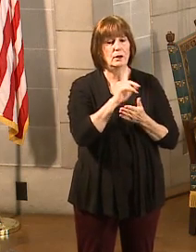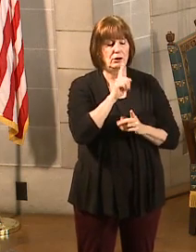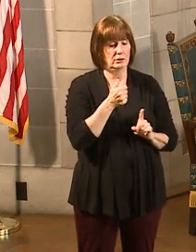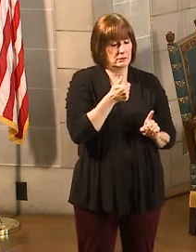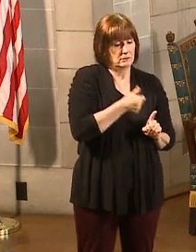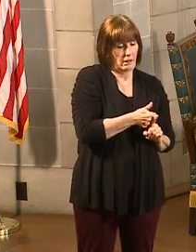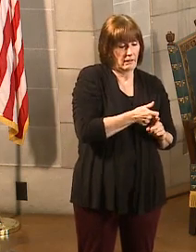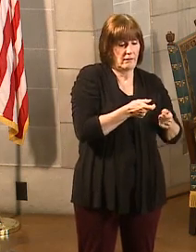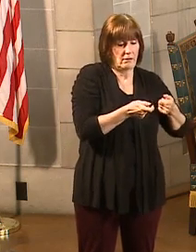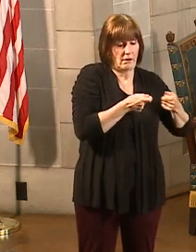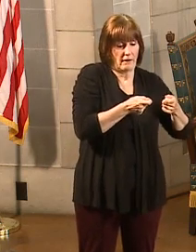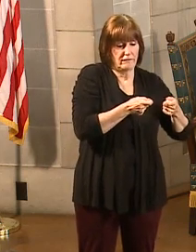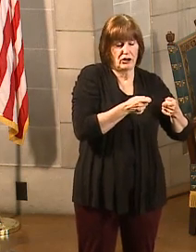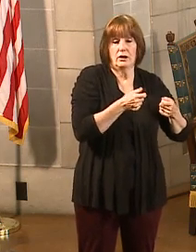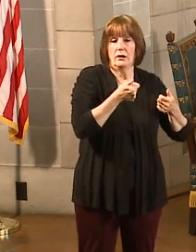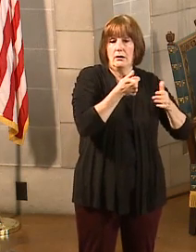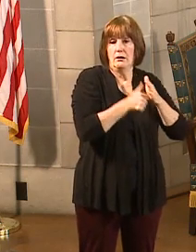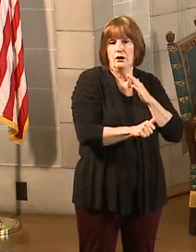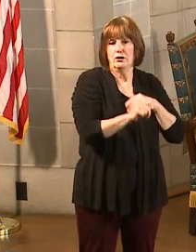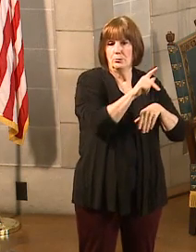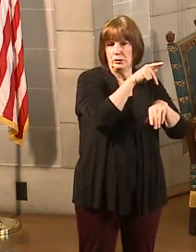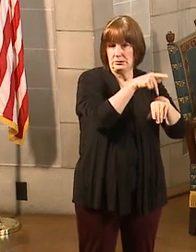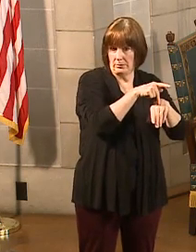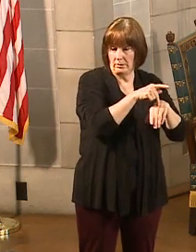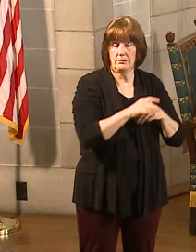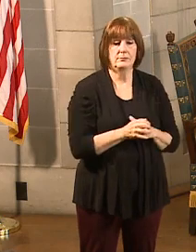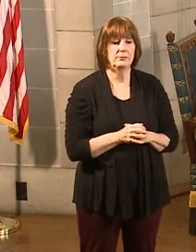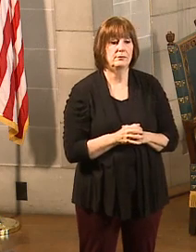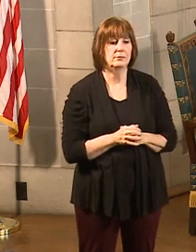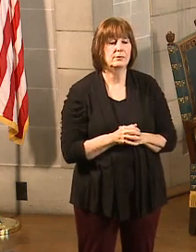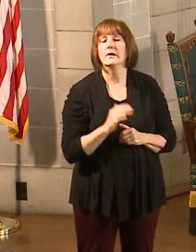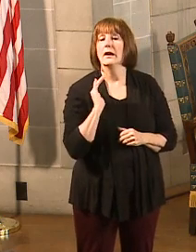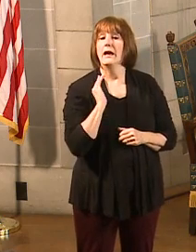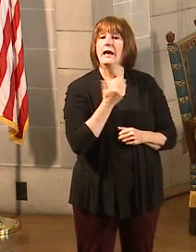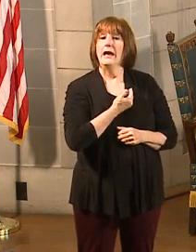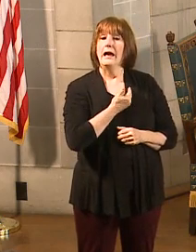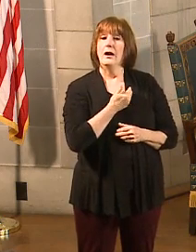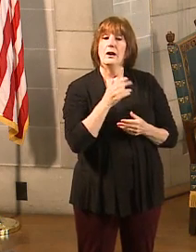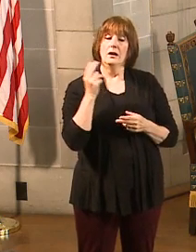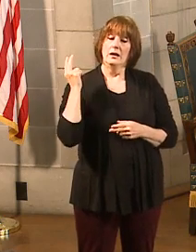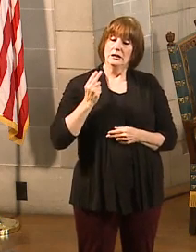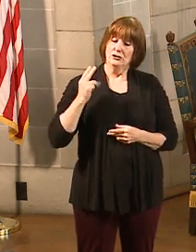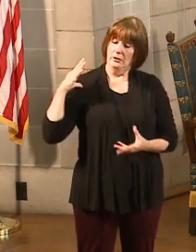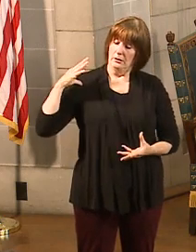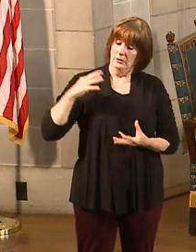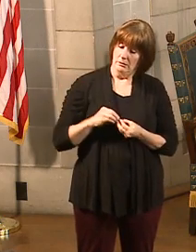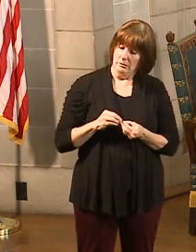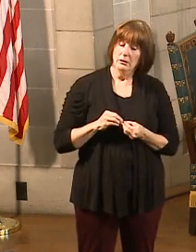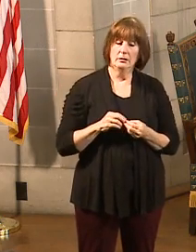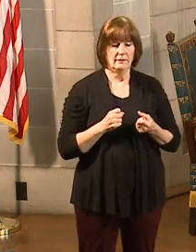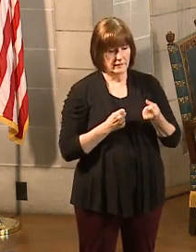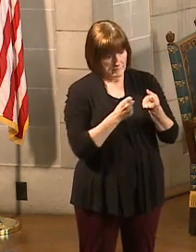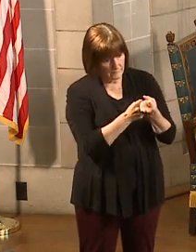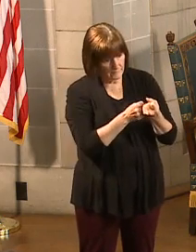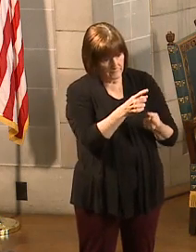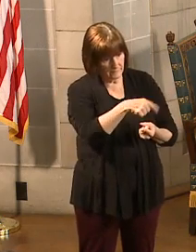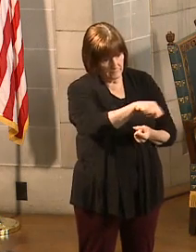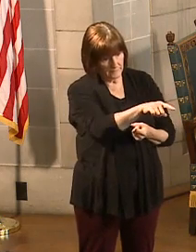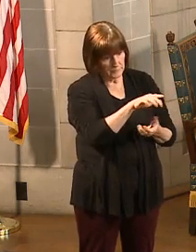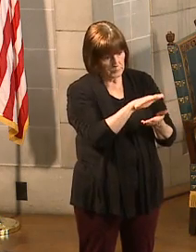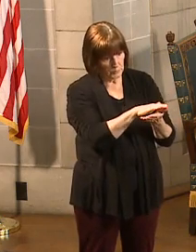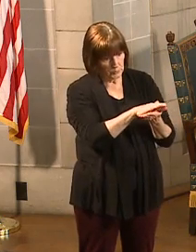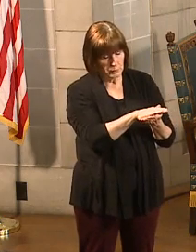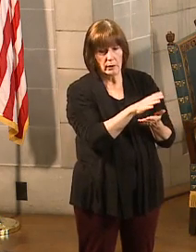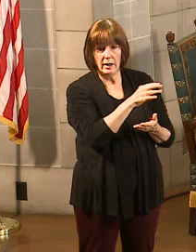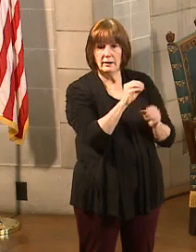self-govern under the principle of subsidiarity. Historically, our schools have self-governed with the needs of the families of that individual school